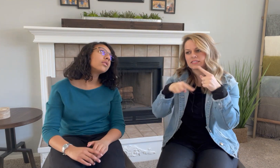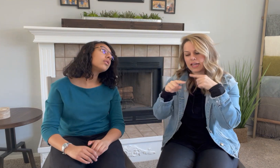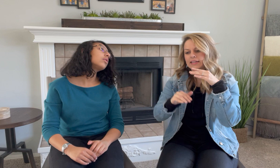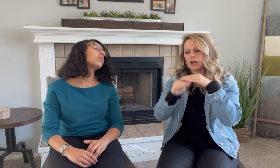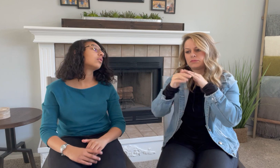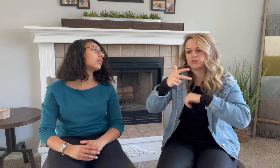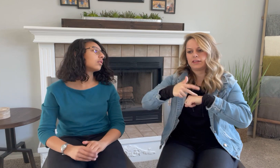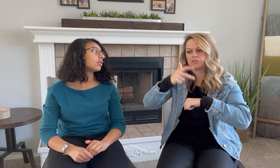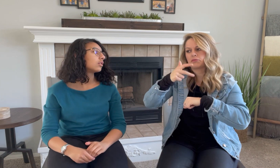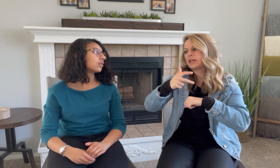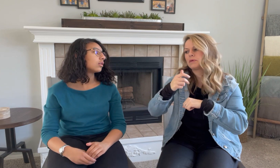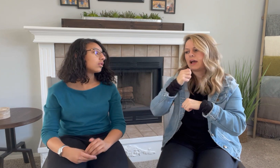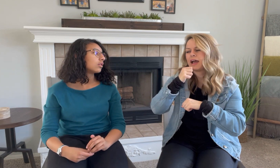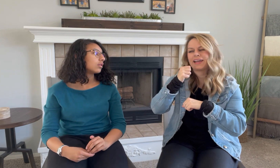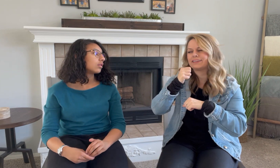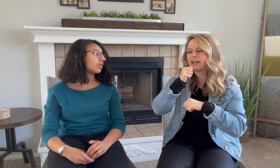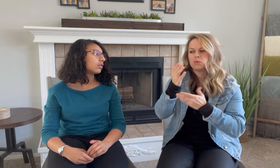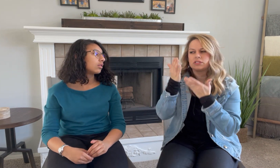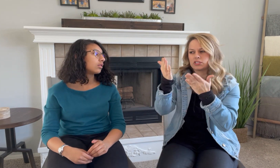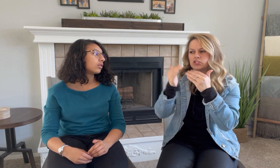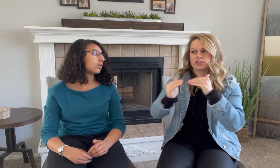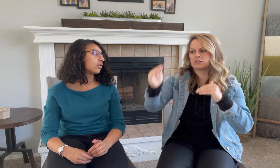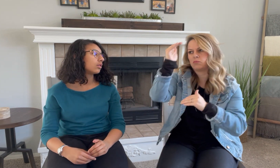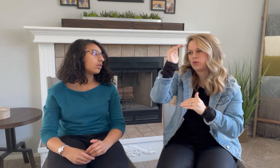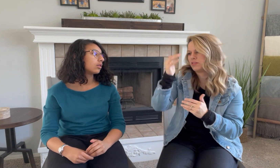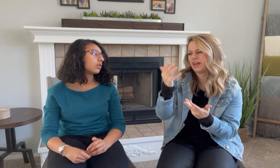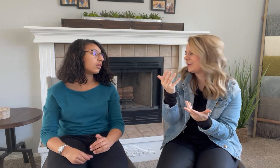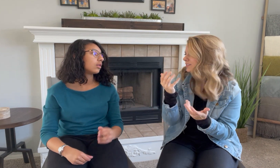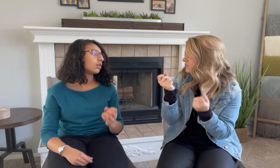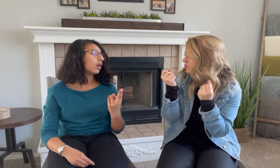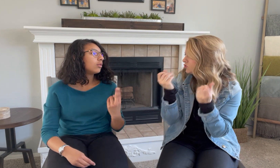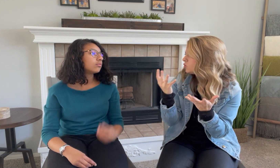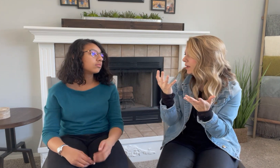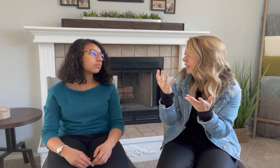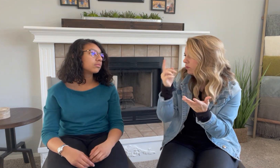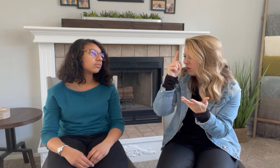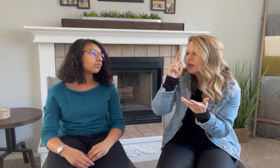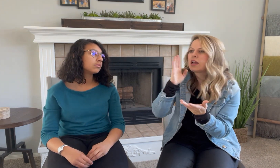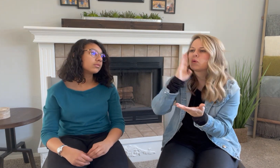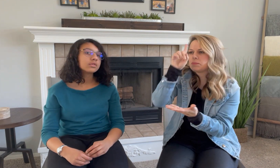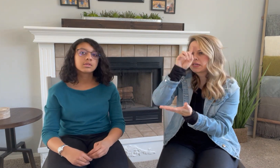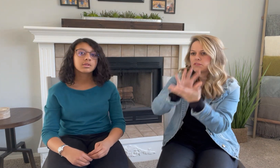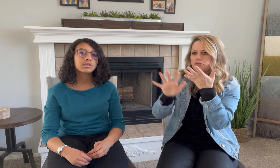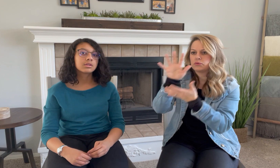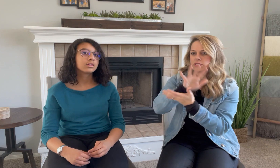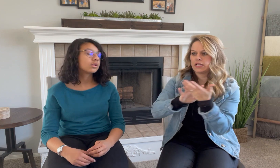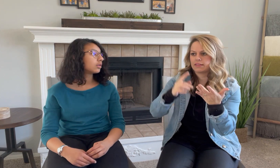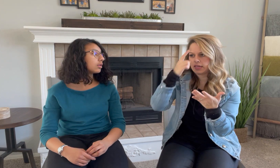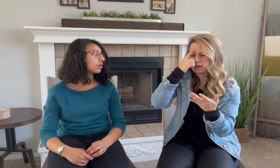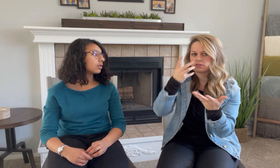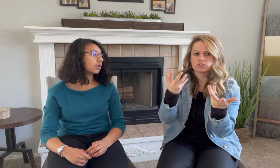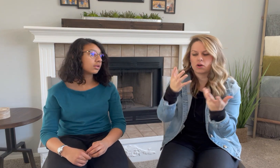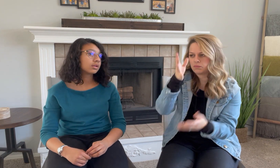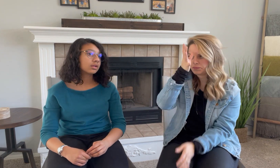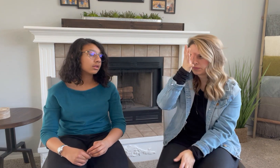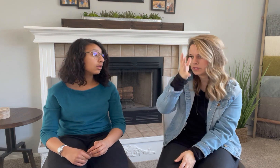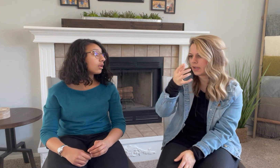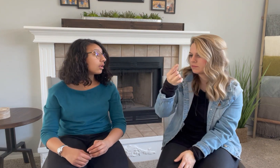sign it up to like 3, but I wouldn't suggest more than that. It's just too many. It would be confusing, I think. So yeah,